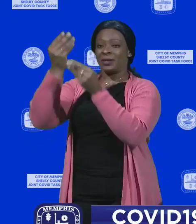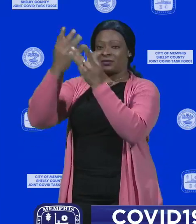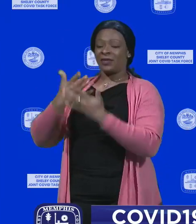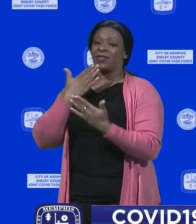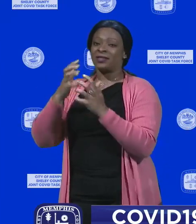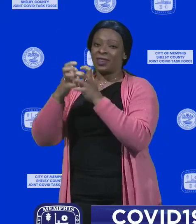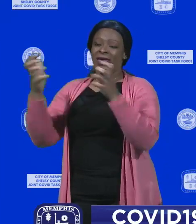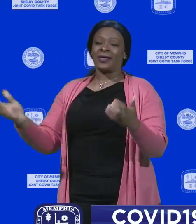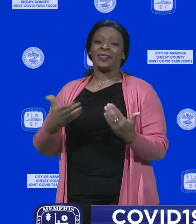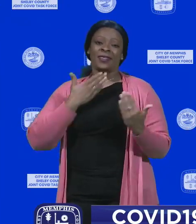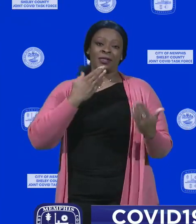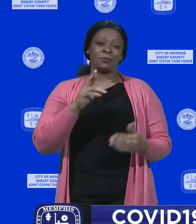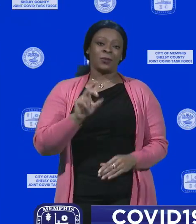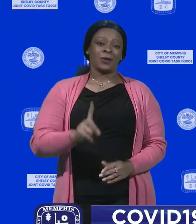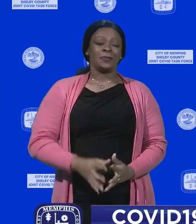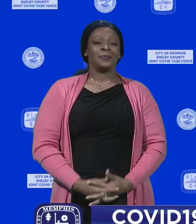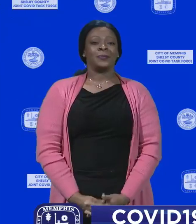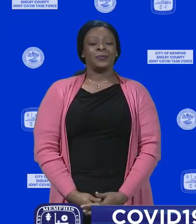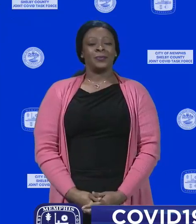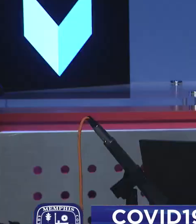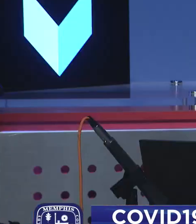Thanks a lot. Thanks, Brad.